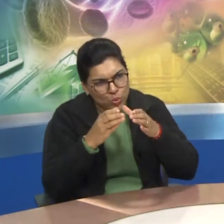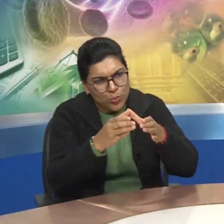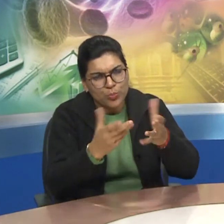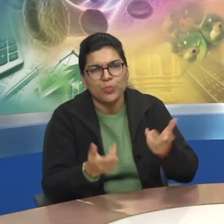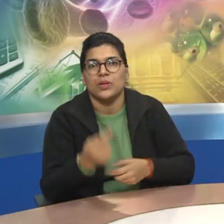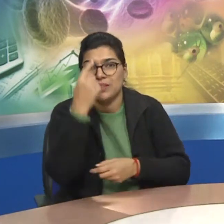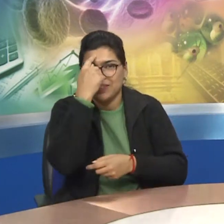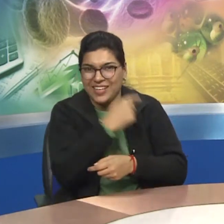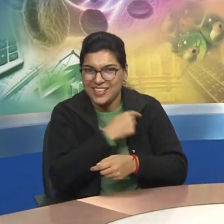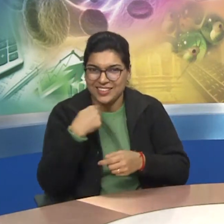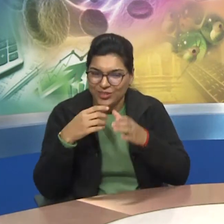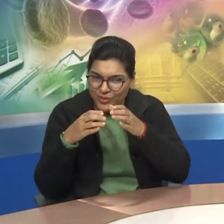and different religions